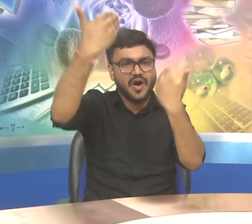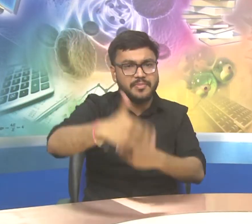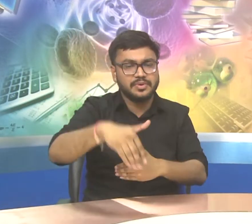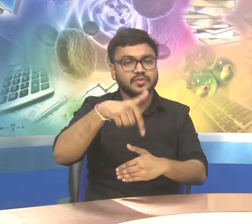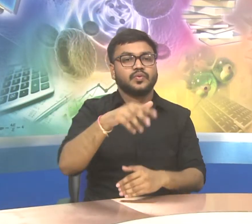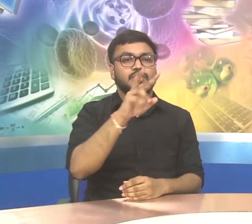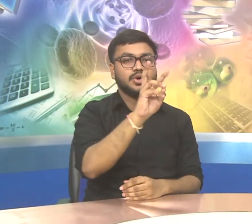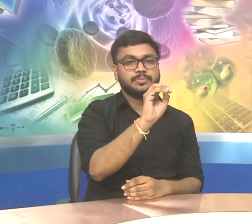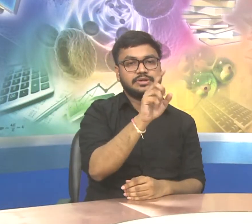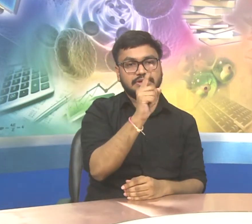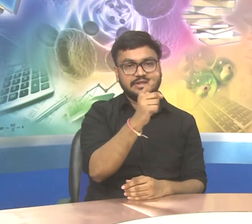.1